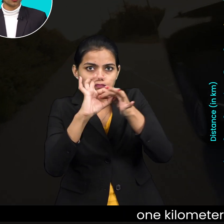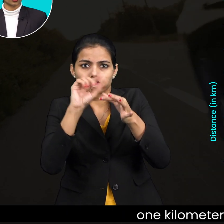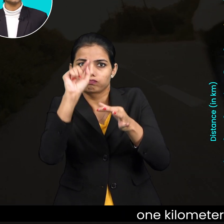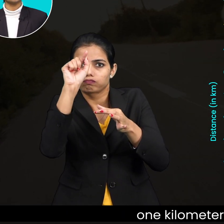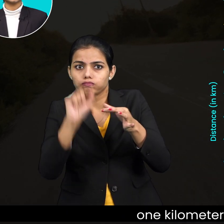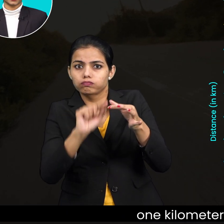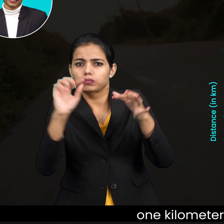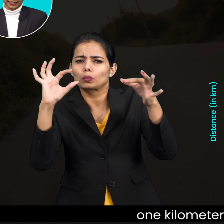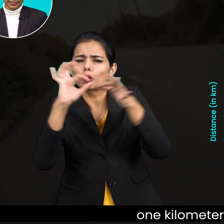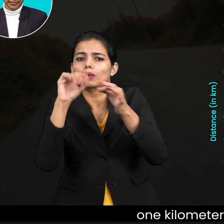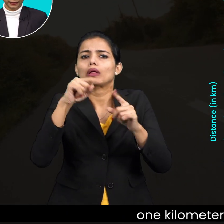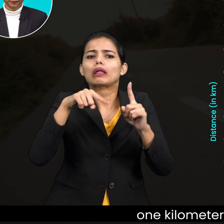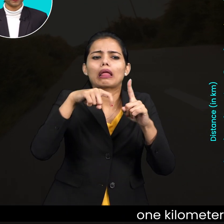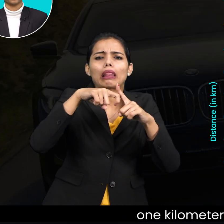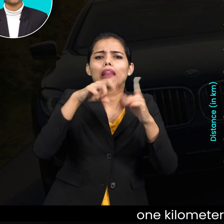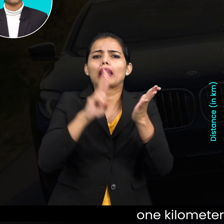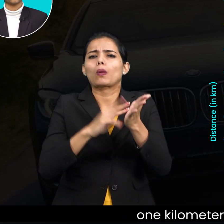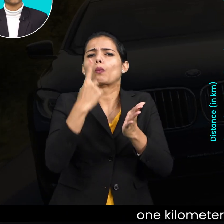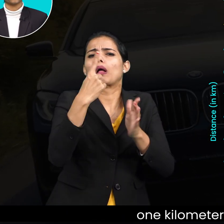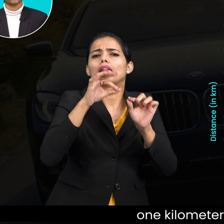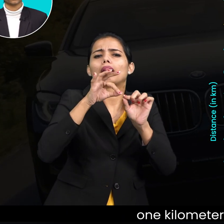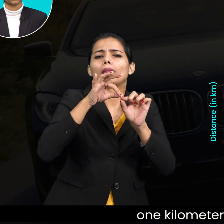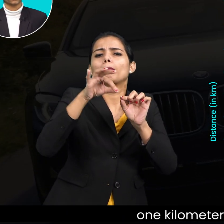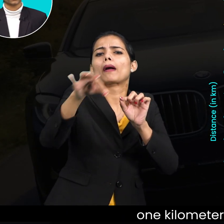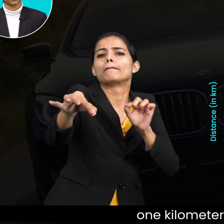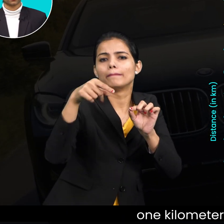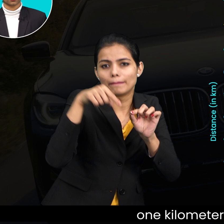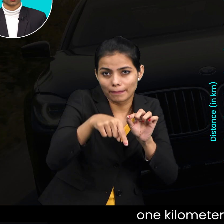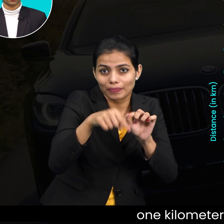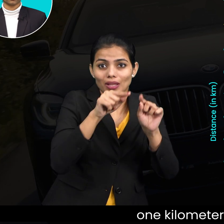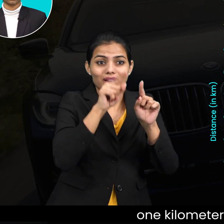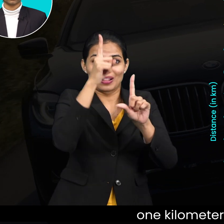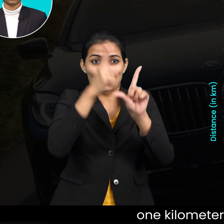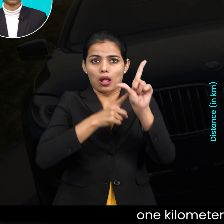kilometer on the y-axis.